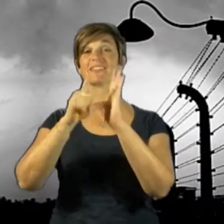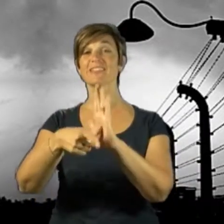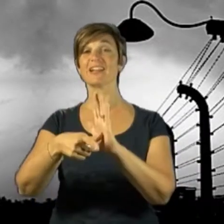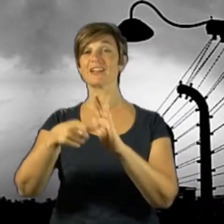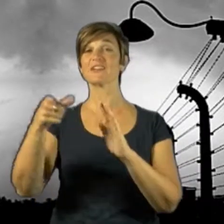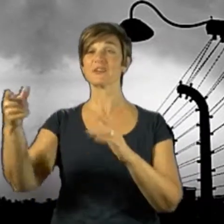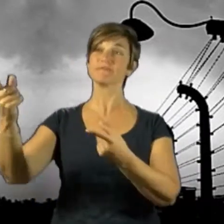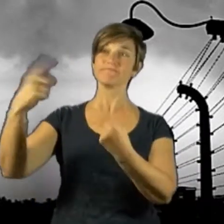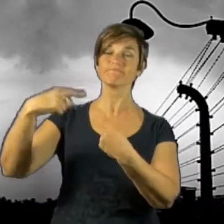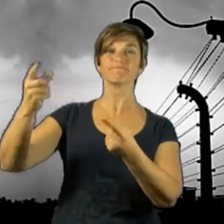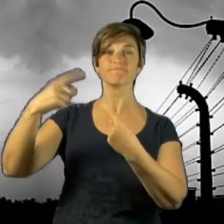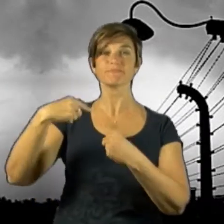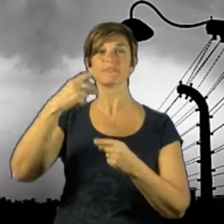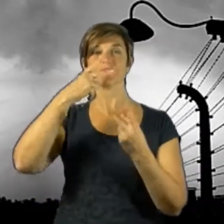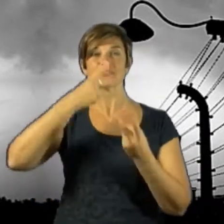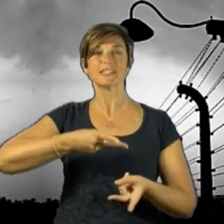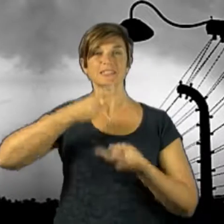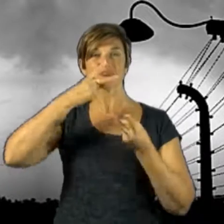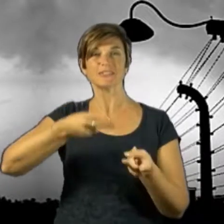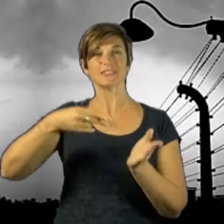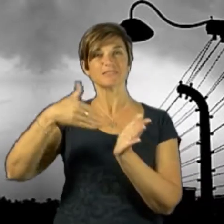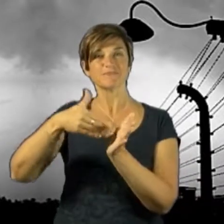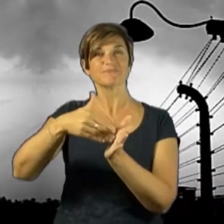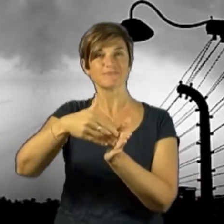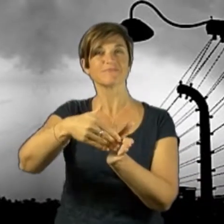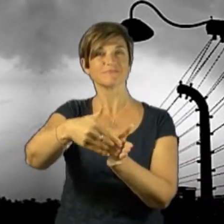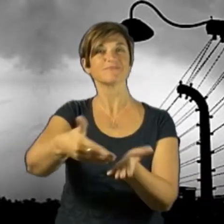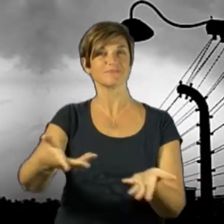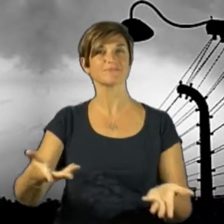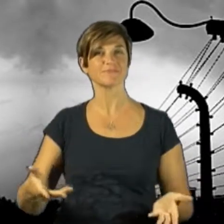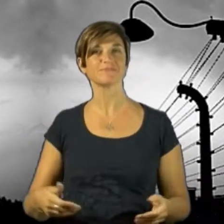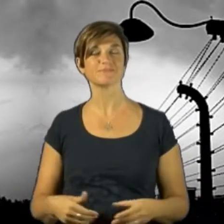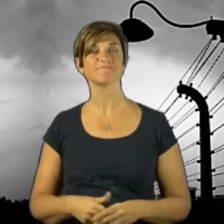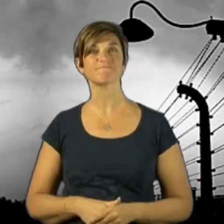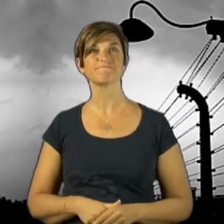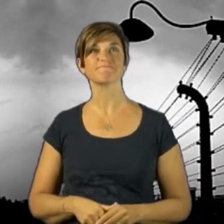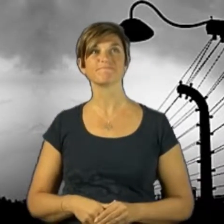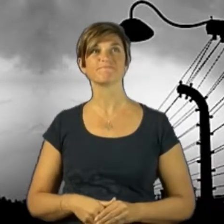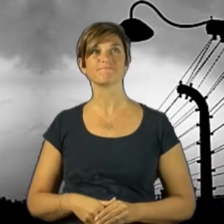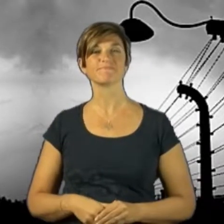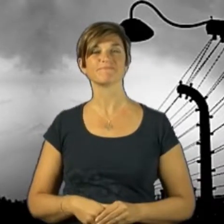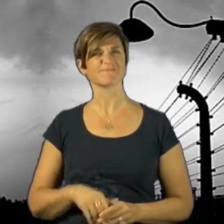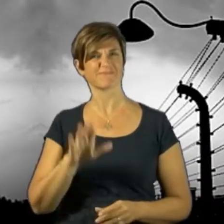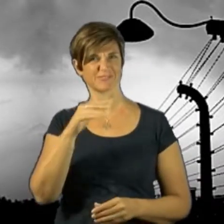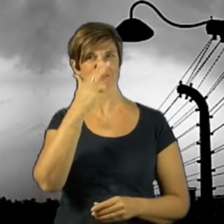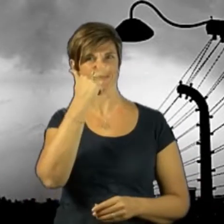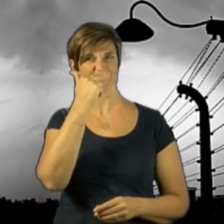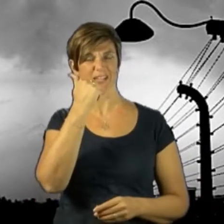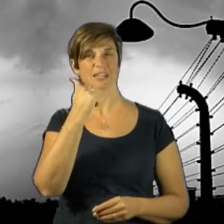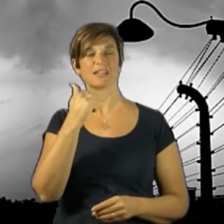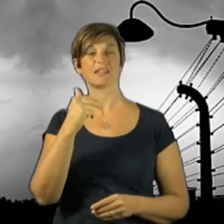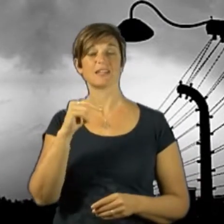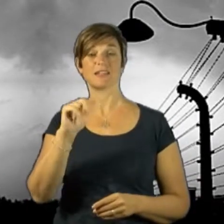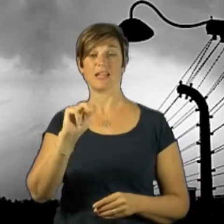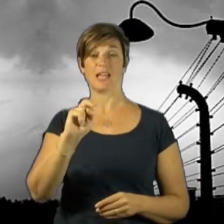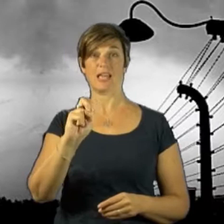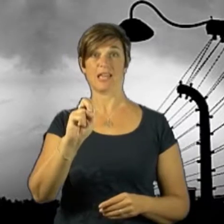Later, we saw him frequently. By a remarkable chance, Anne's manuscript, her diary, was found at